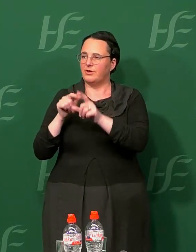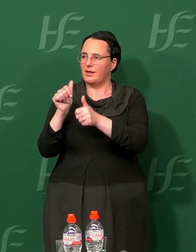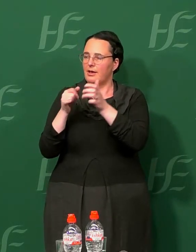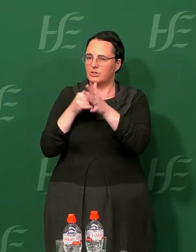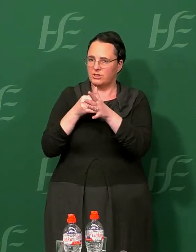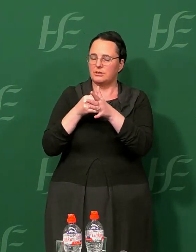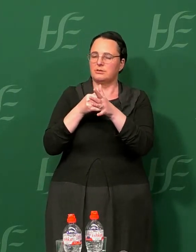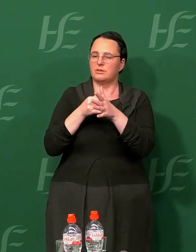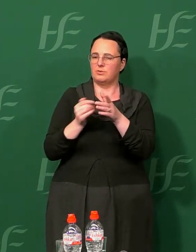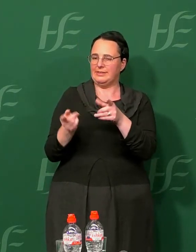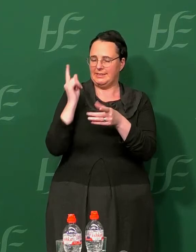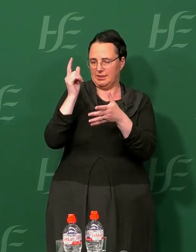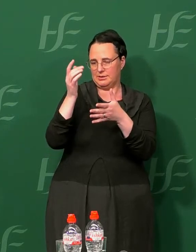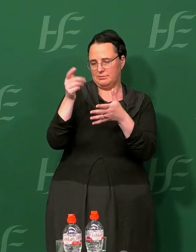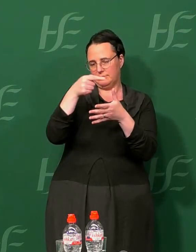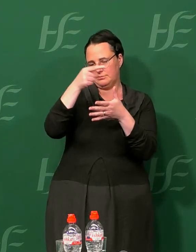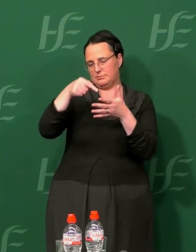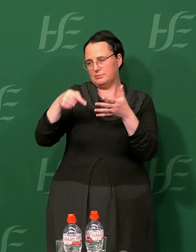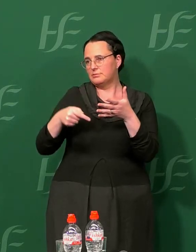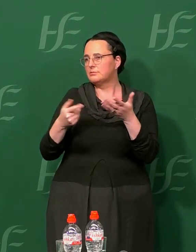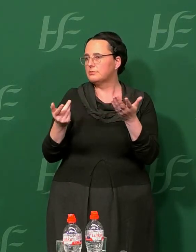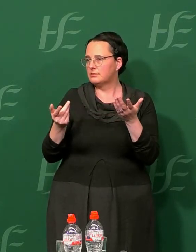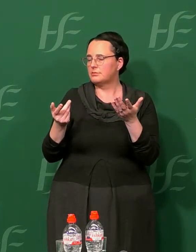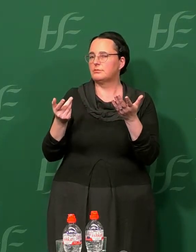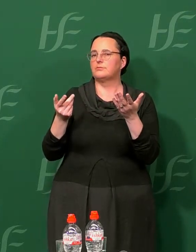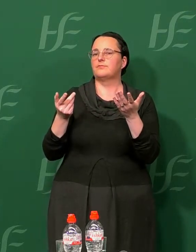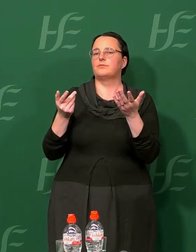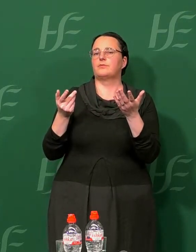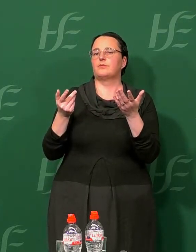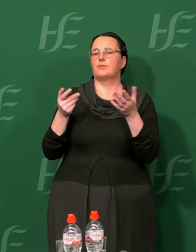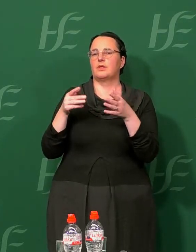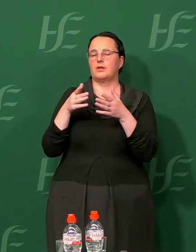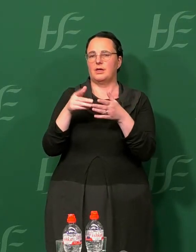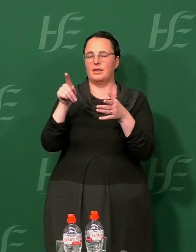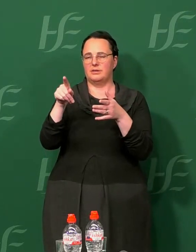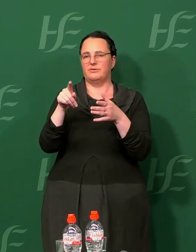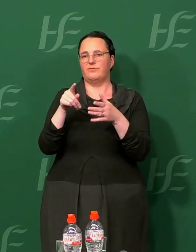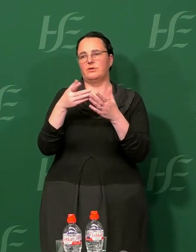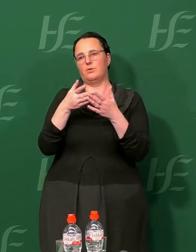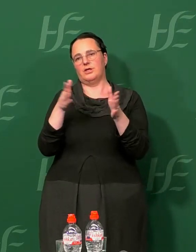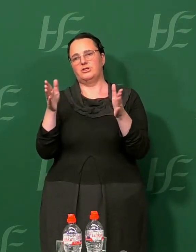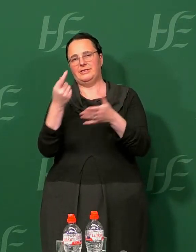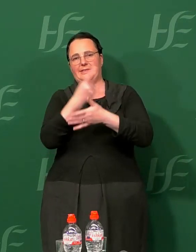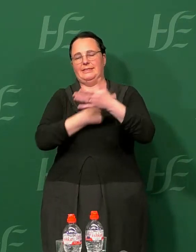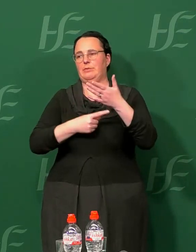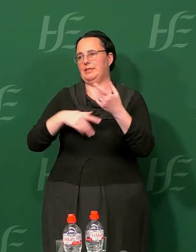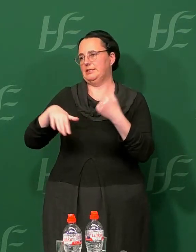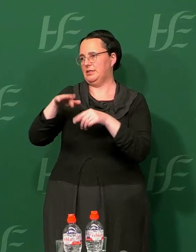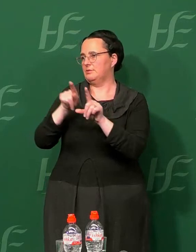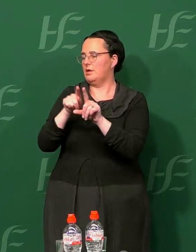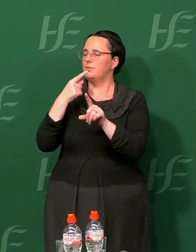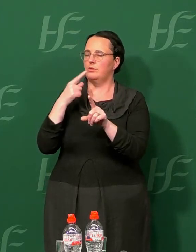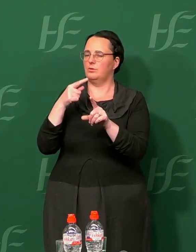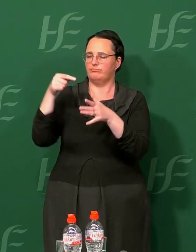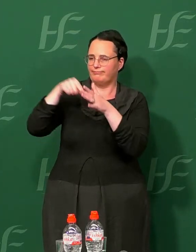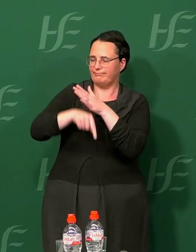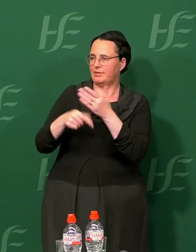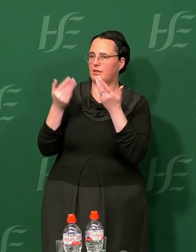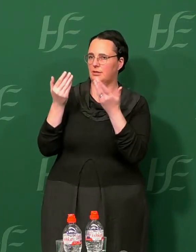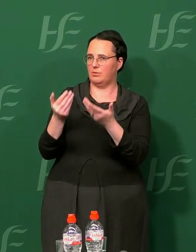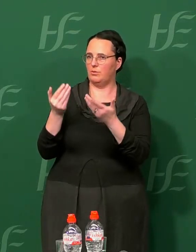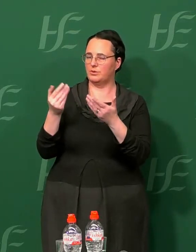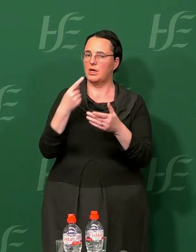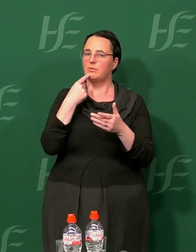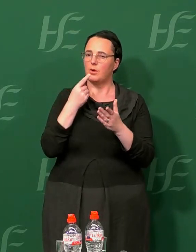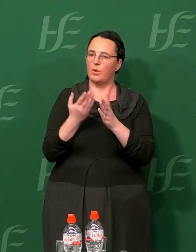actions and a range of initiatives on the wider disability front as well, which I won't go through now. But ultimately, in the